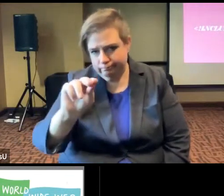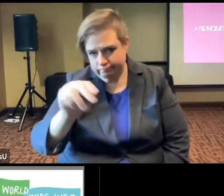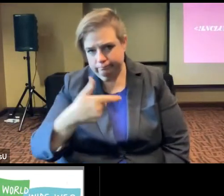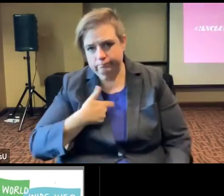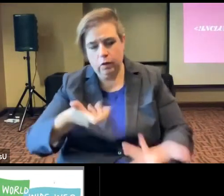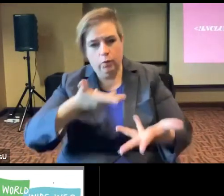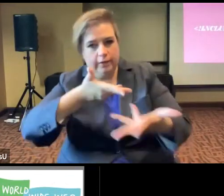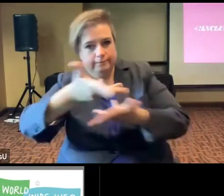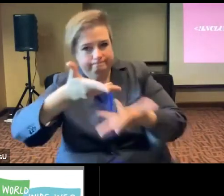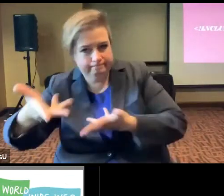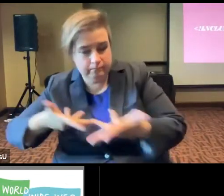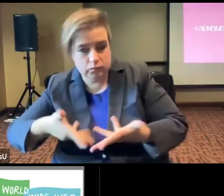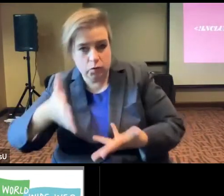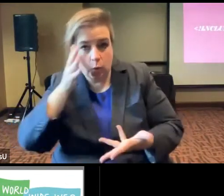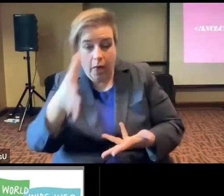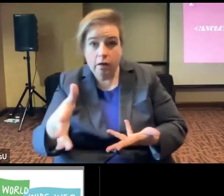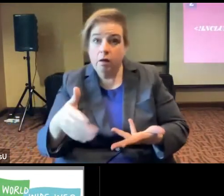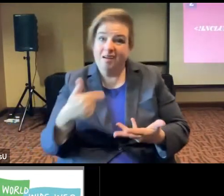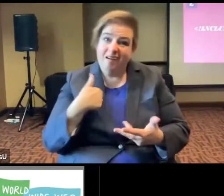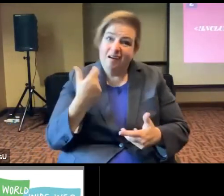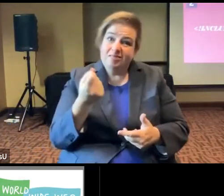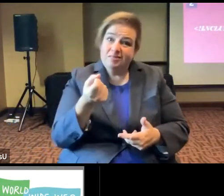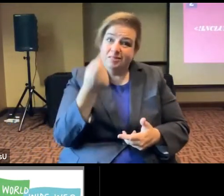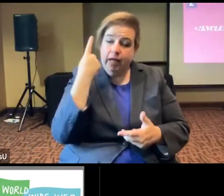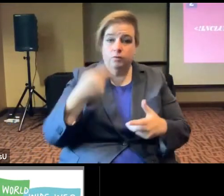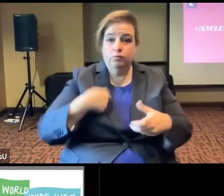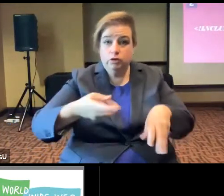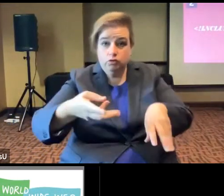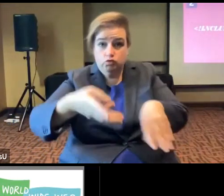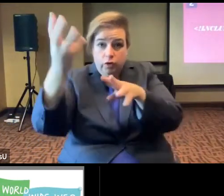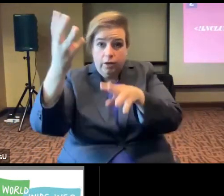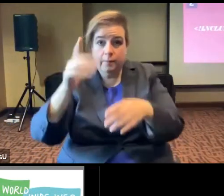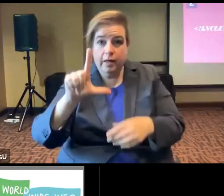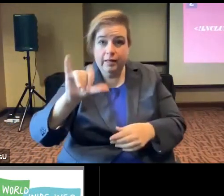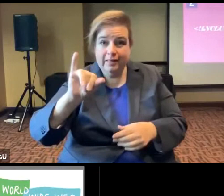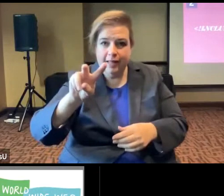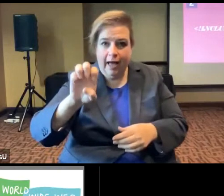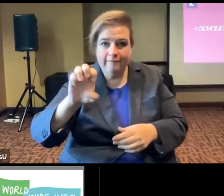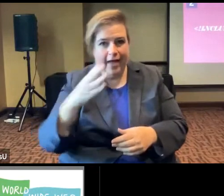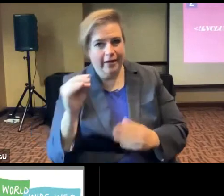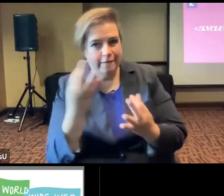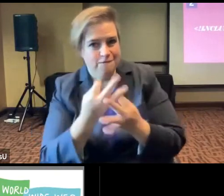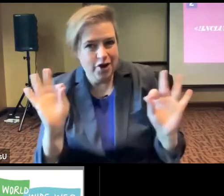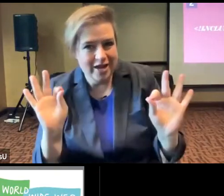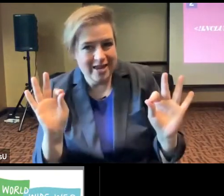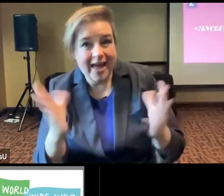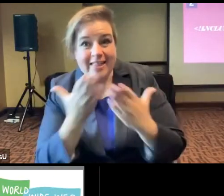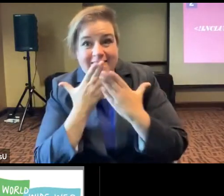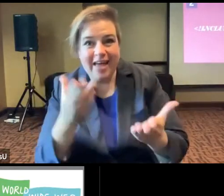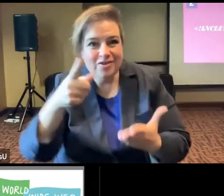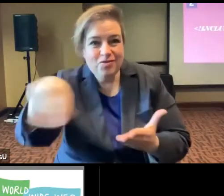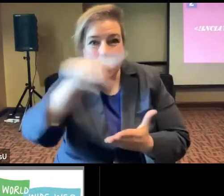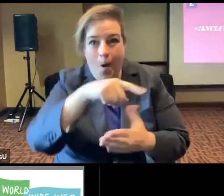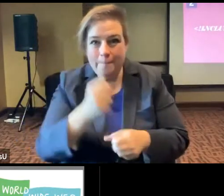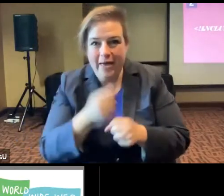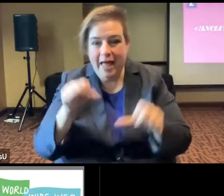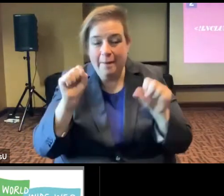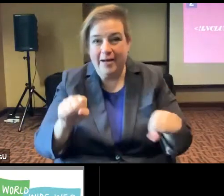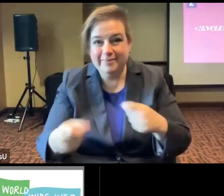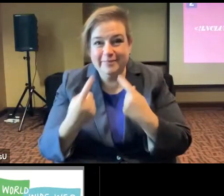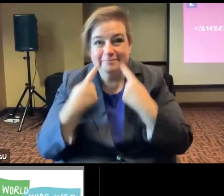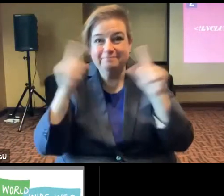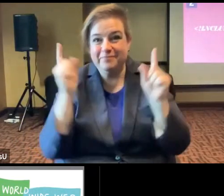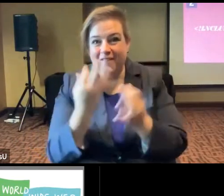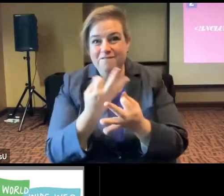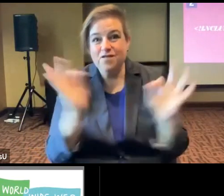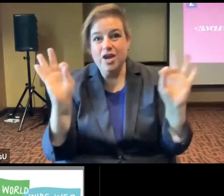So I understand that since we are streaming live and free, which I want to thank everybody for making that possible,